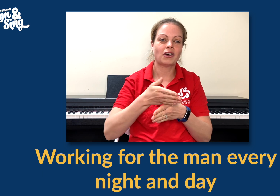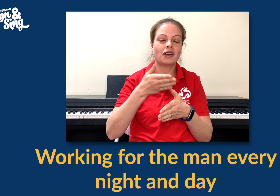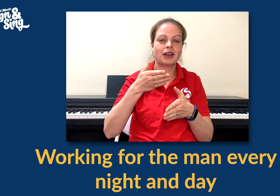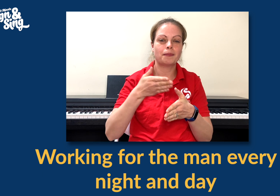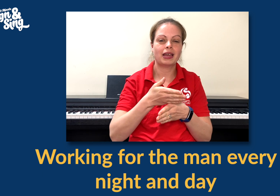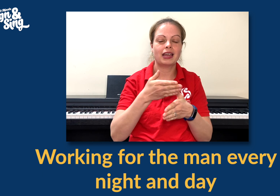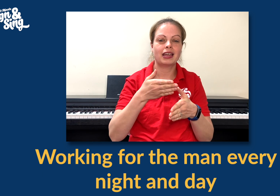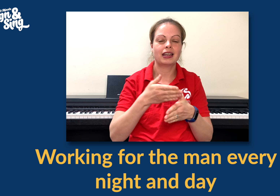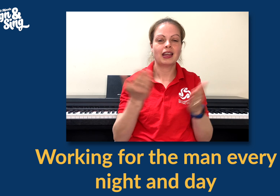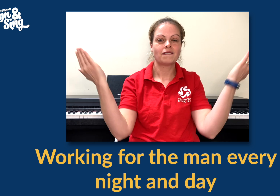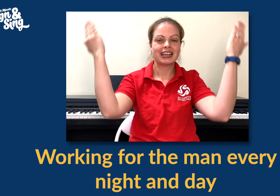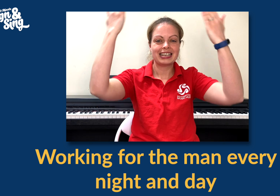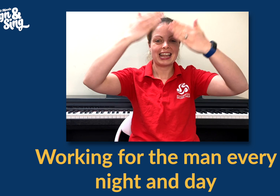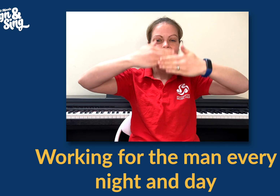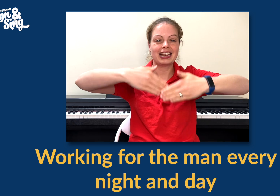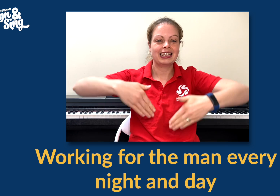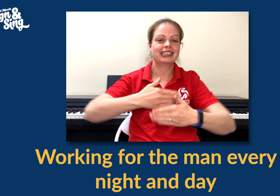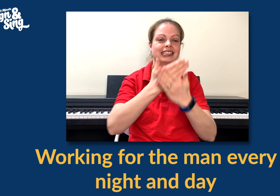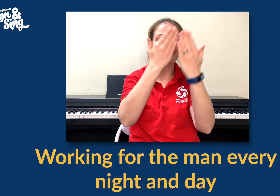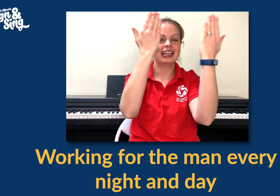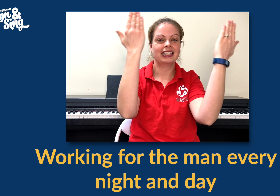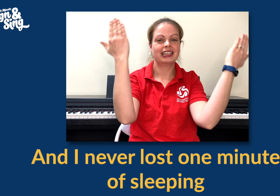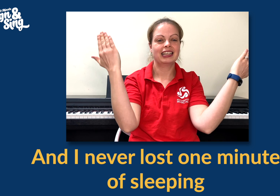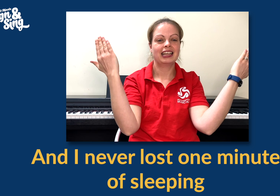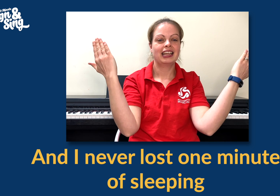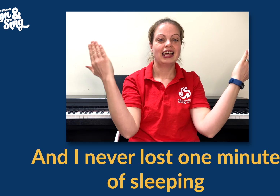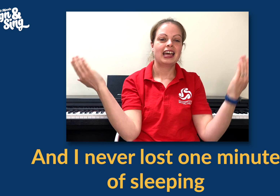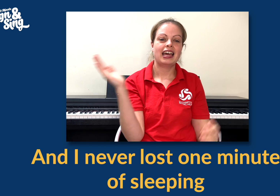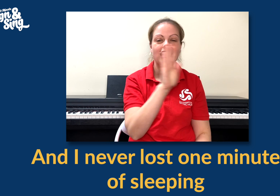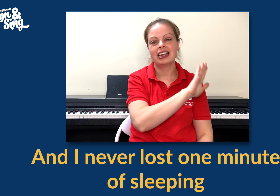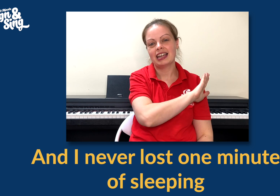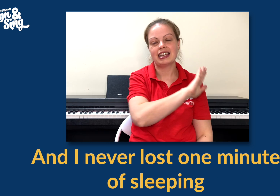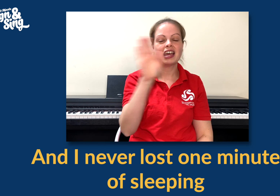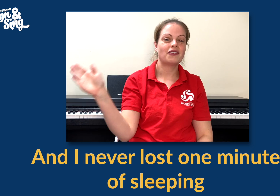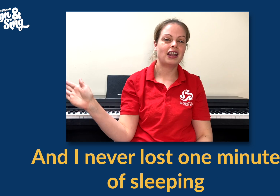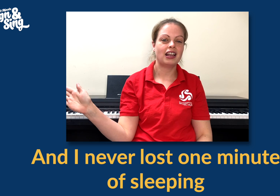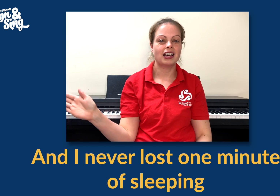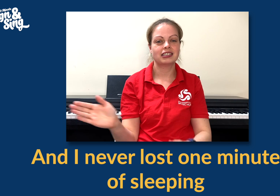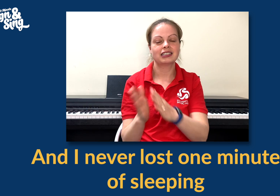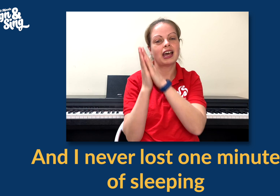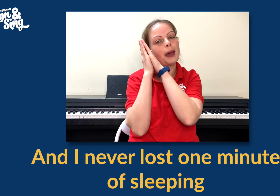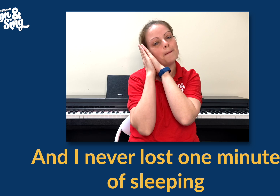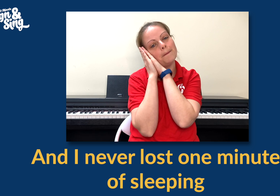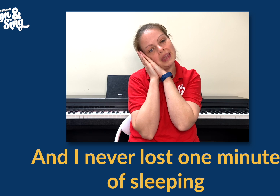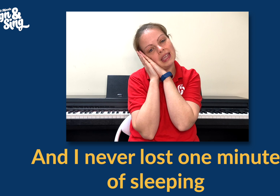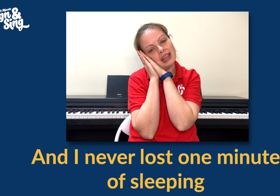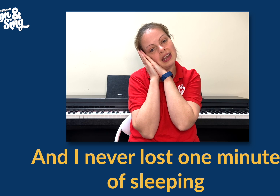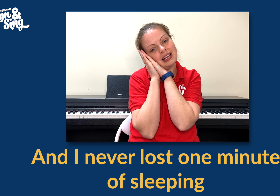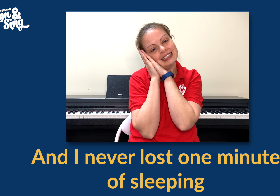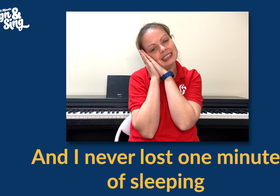working for the man every night and day. And I never lost